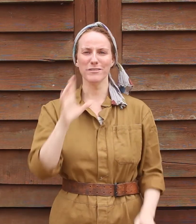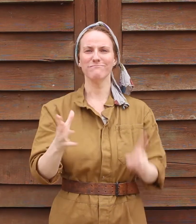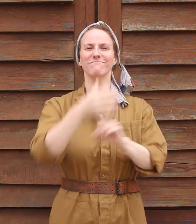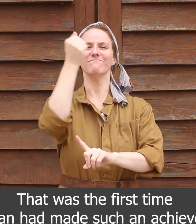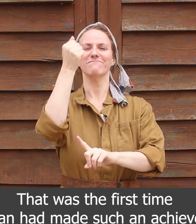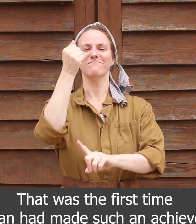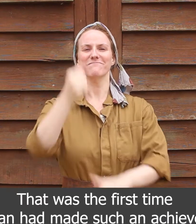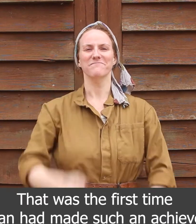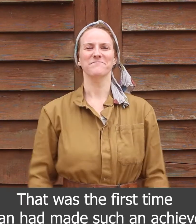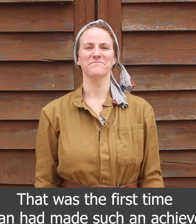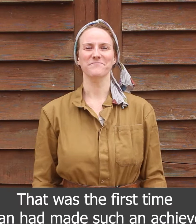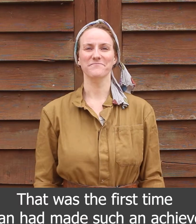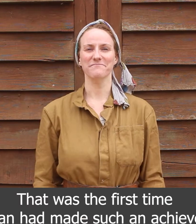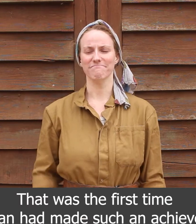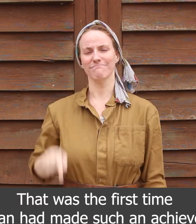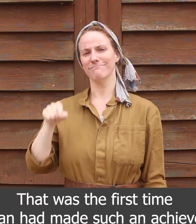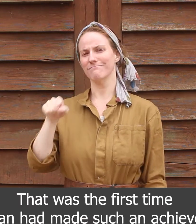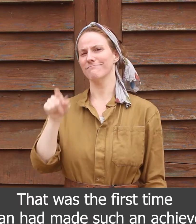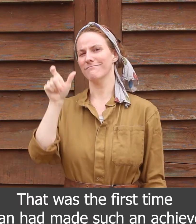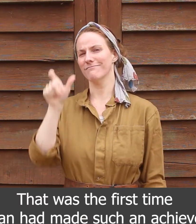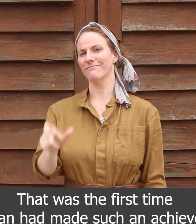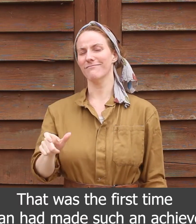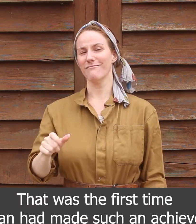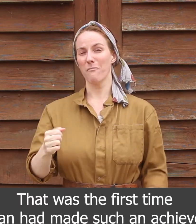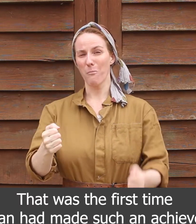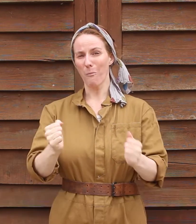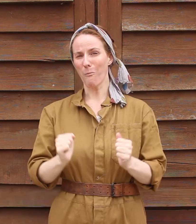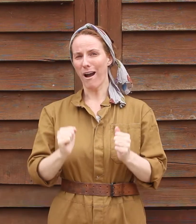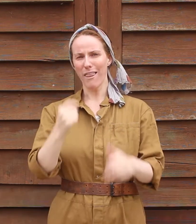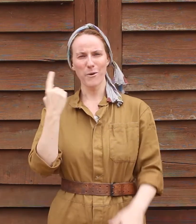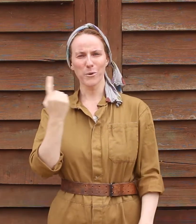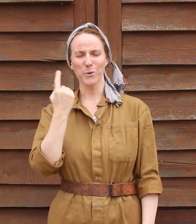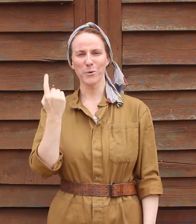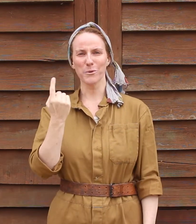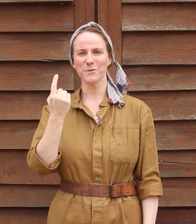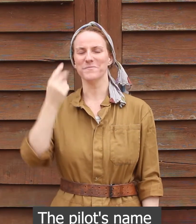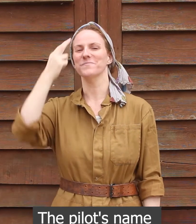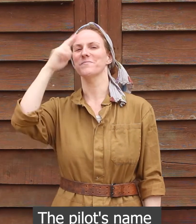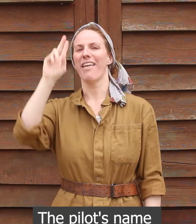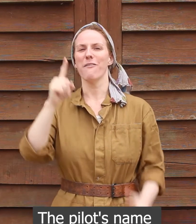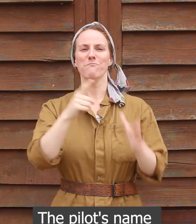That was the first time a woman had made such an achievement. The pilot's name